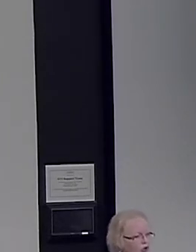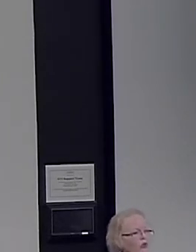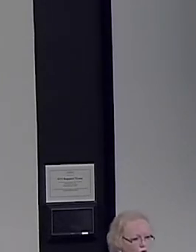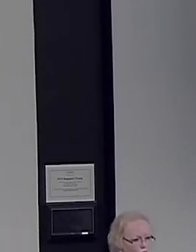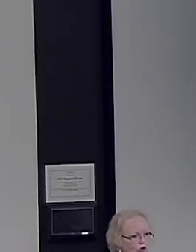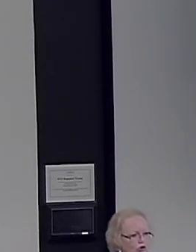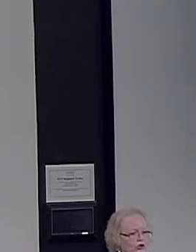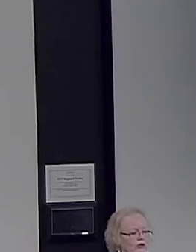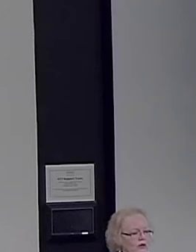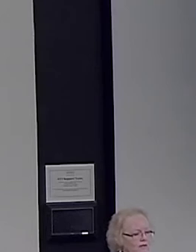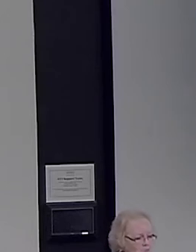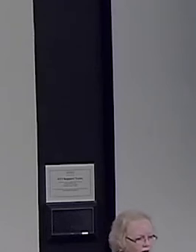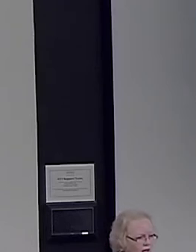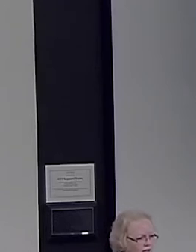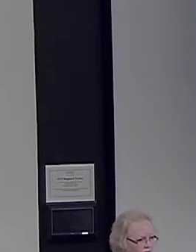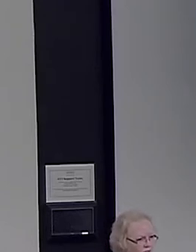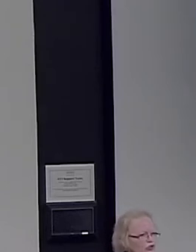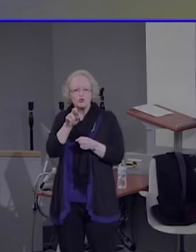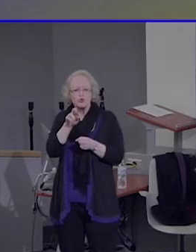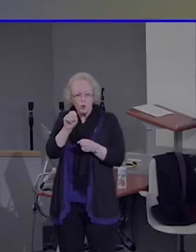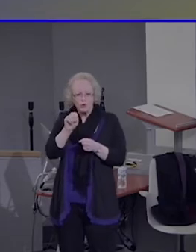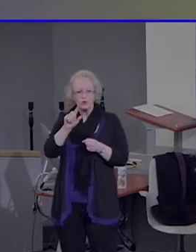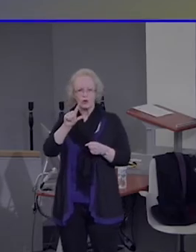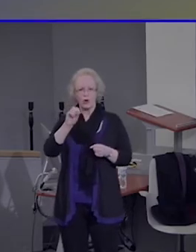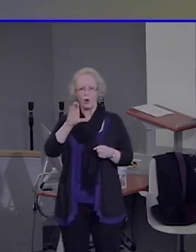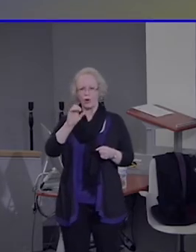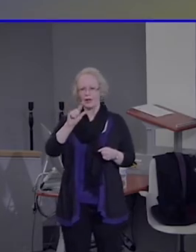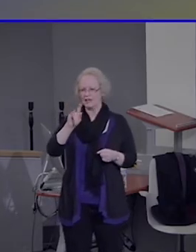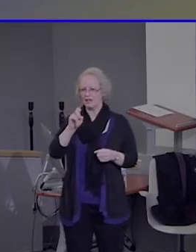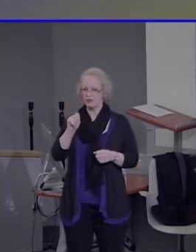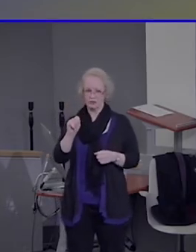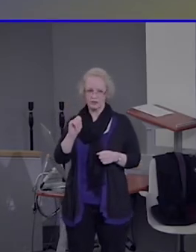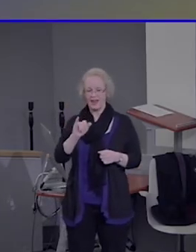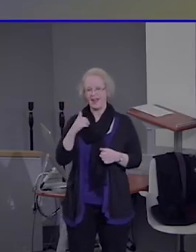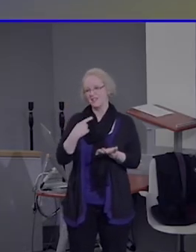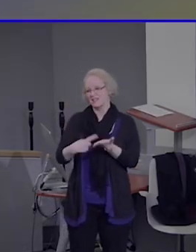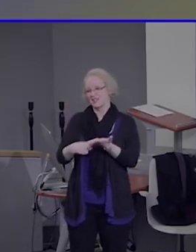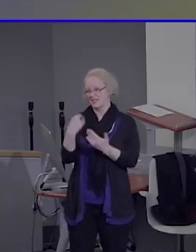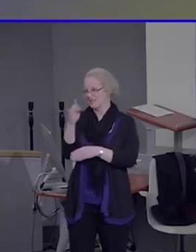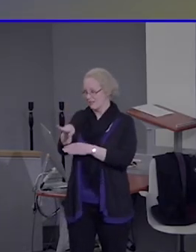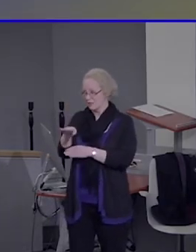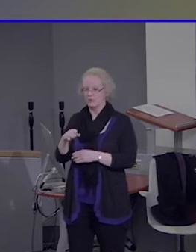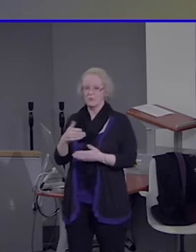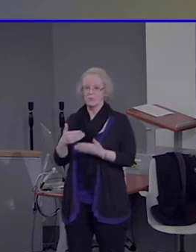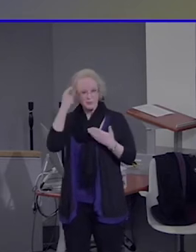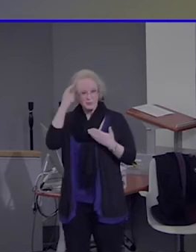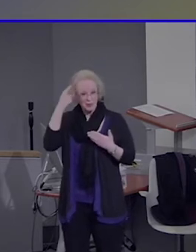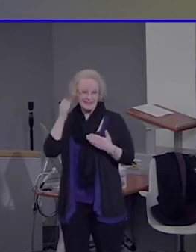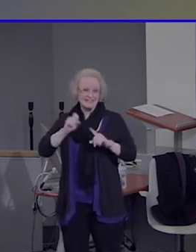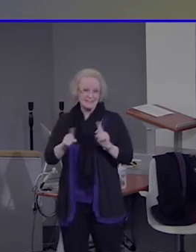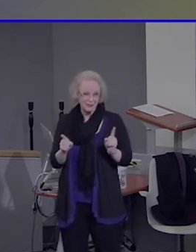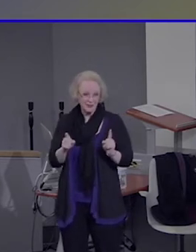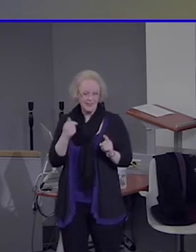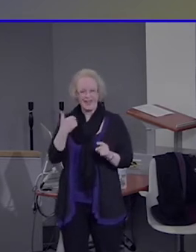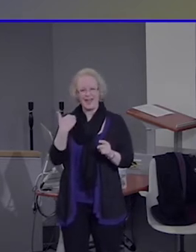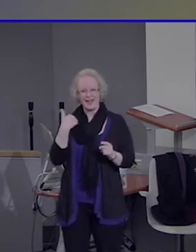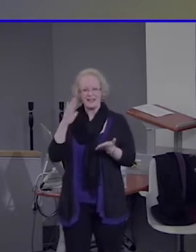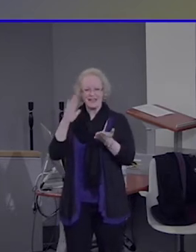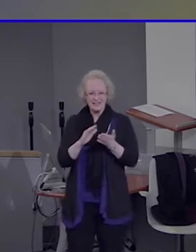because as I discussed earlier earlier this afternoon babies brains are different in that they have less gray white